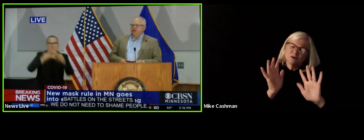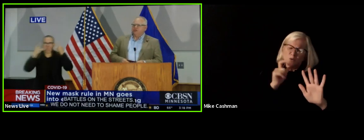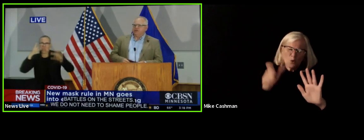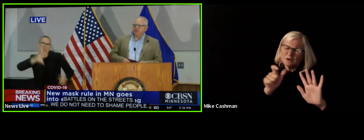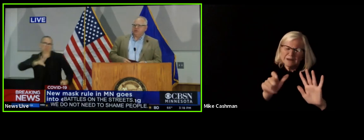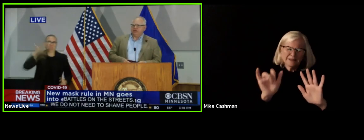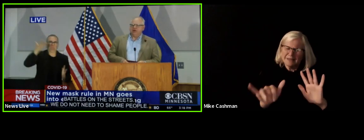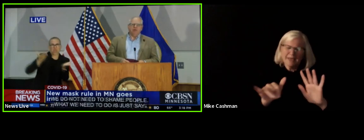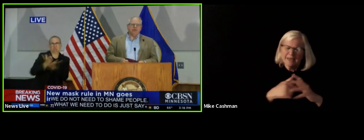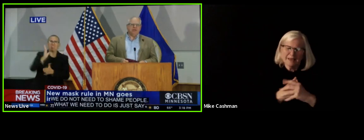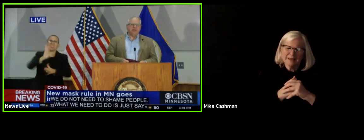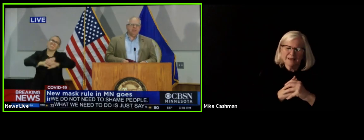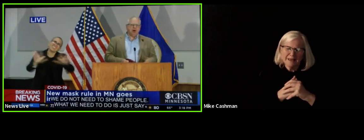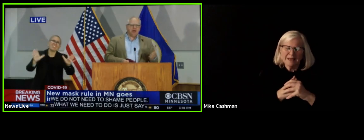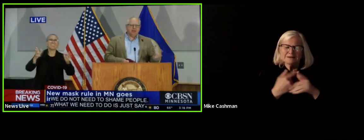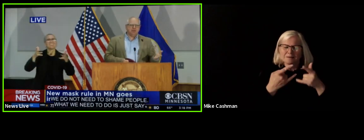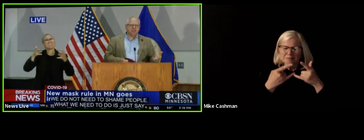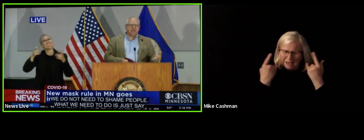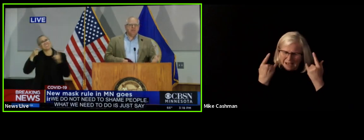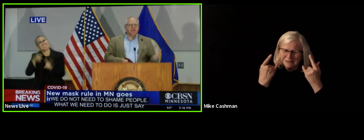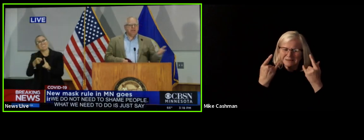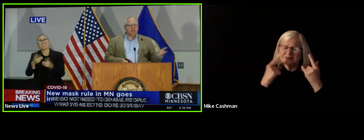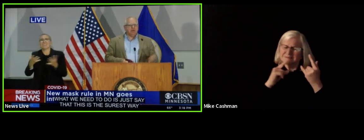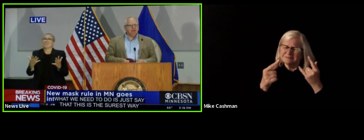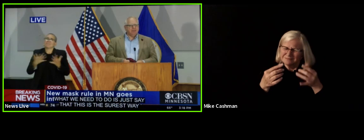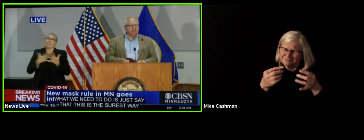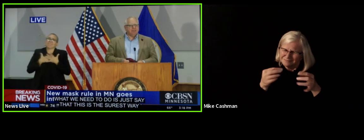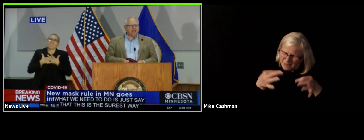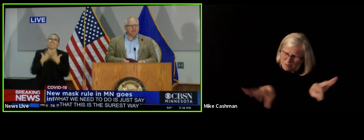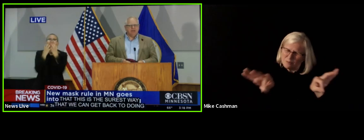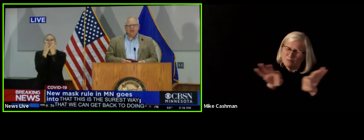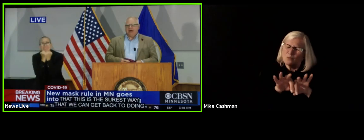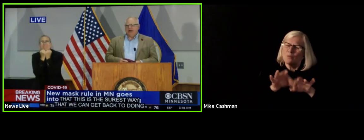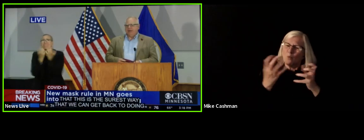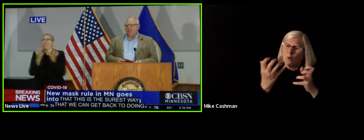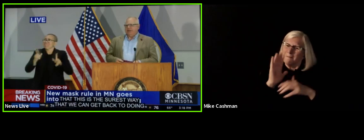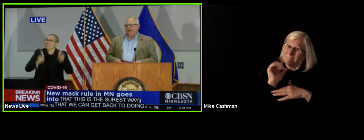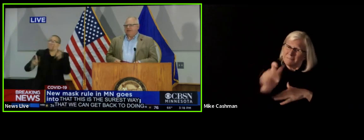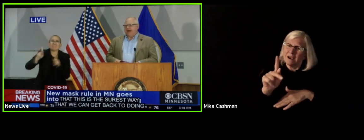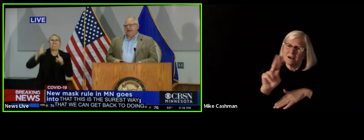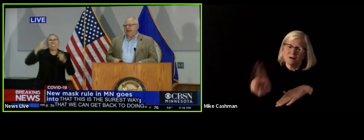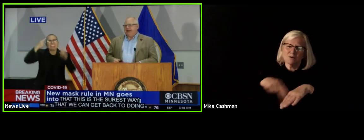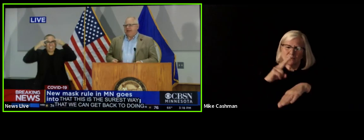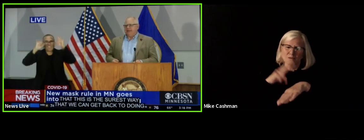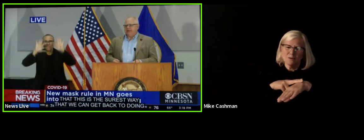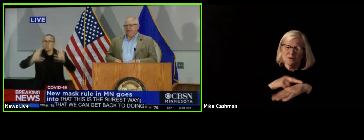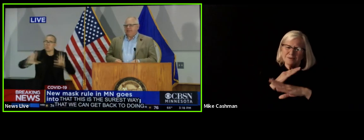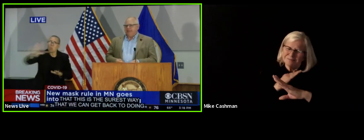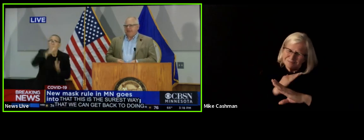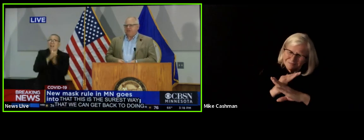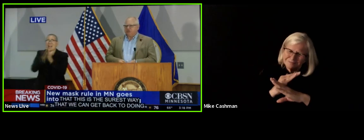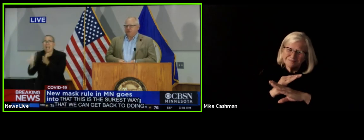the things that we love, that we can keep our neighbors safe, we can keep our families safe. It is not a